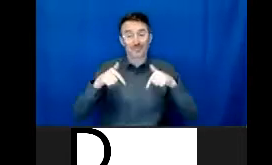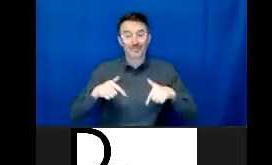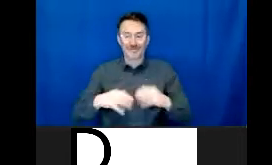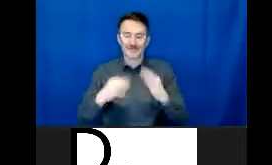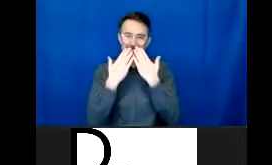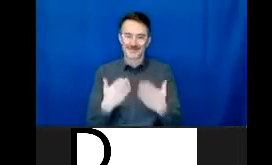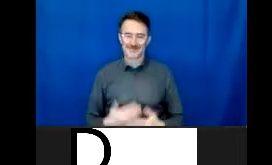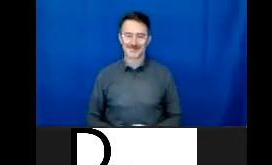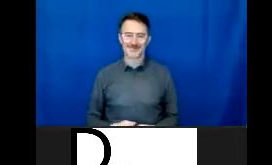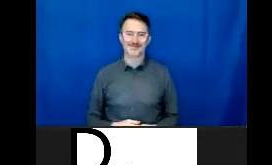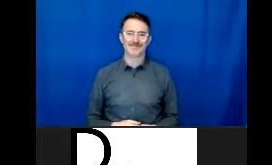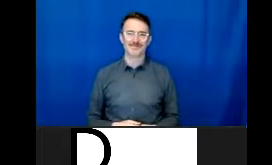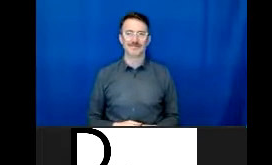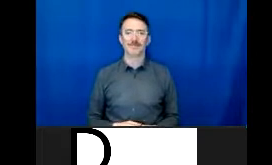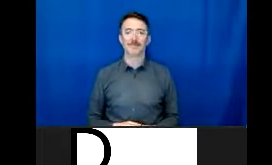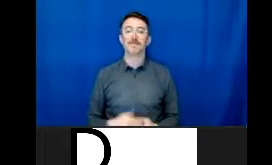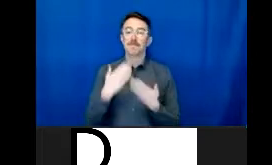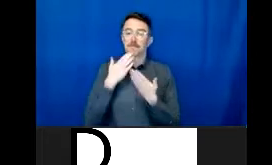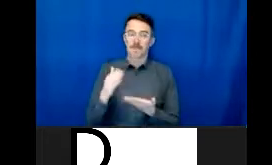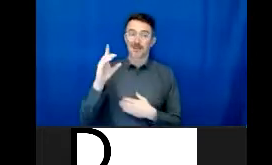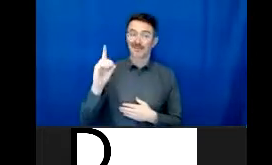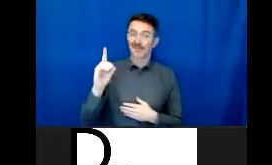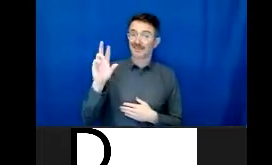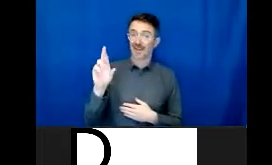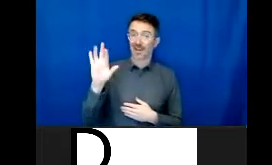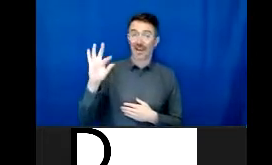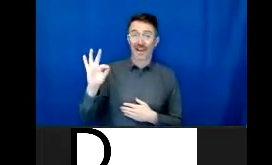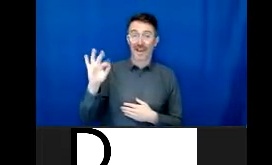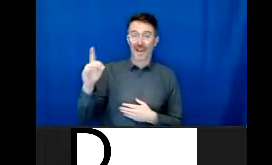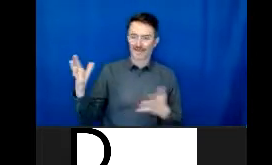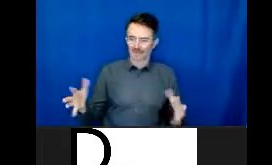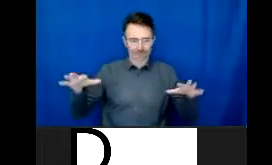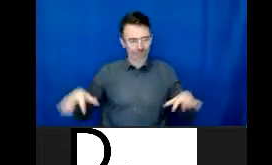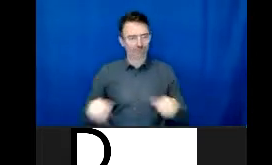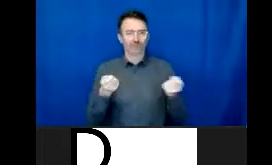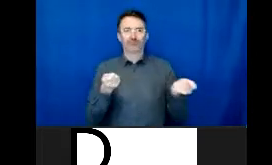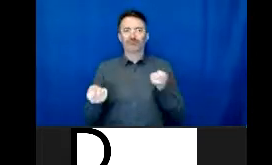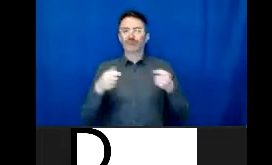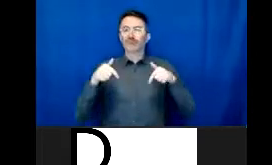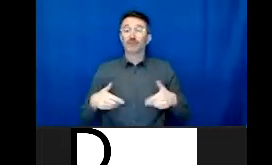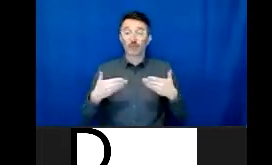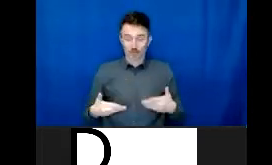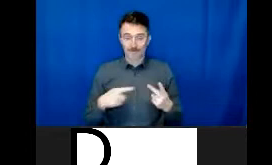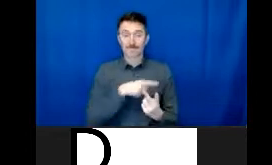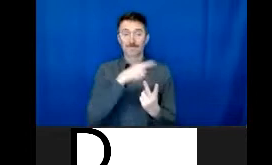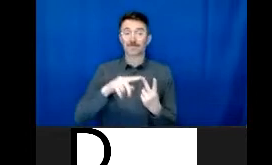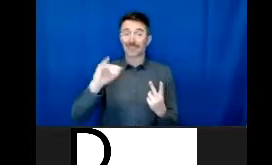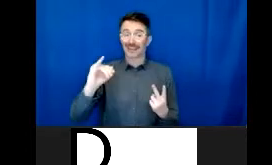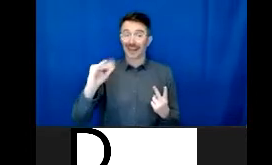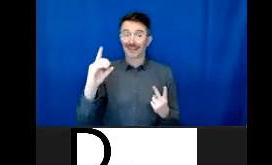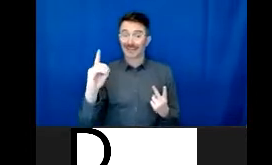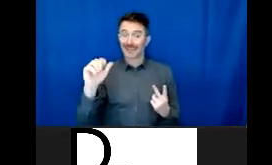International Disability Alliance, IDA, Ministry of Foreign Affairs Finland, and Global Affairs Canada.